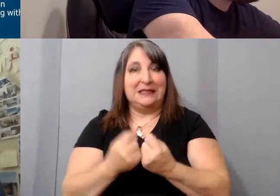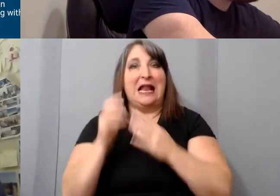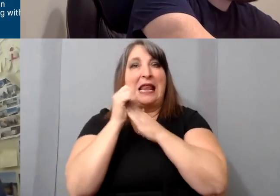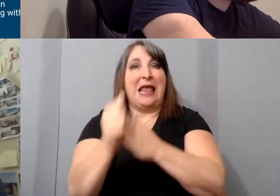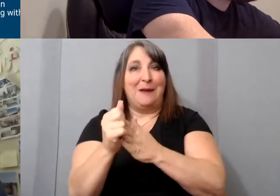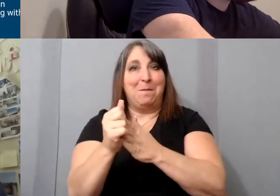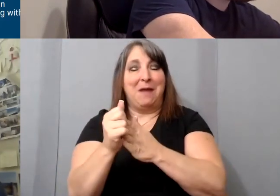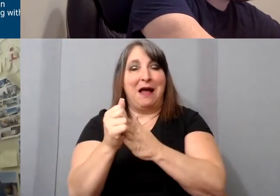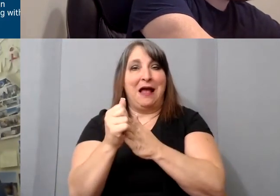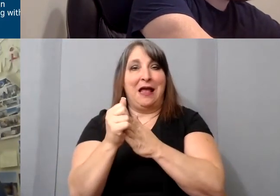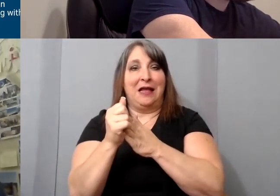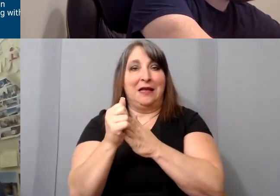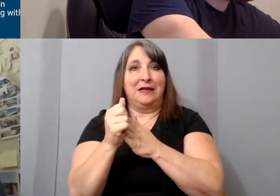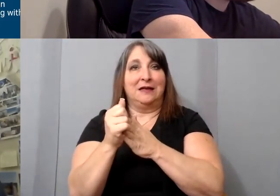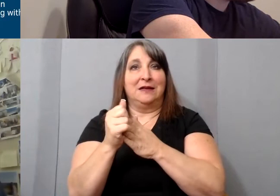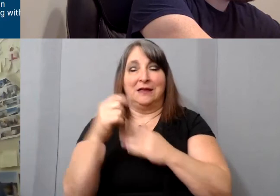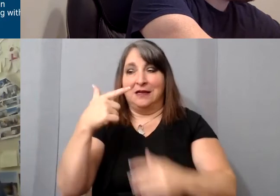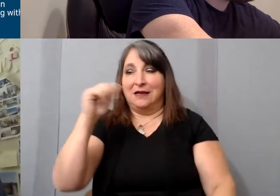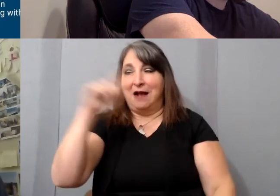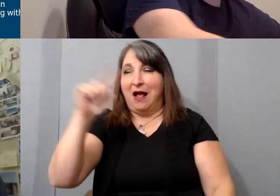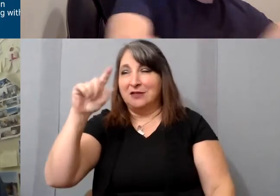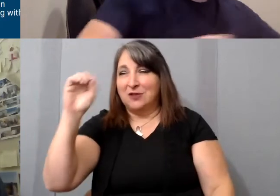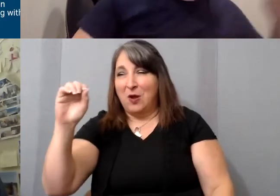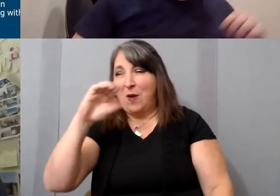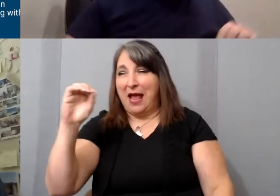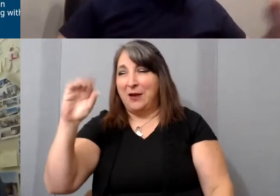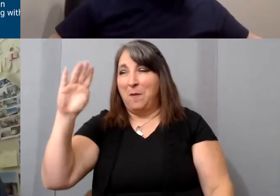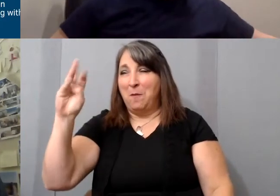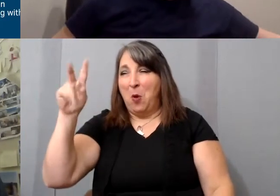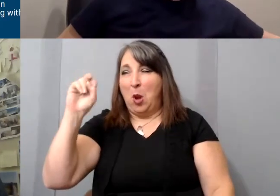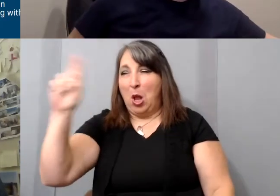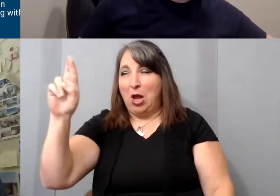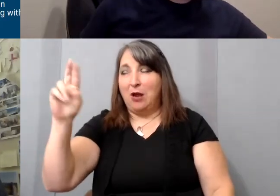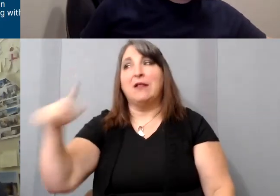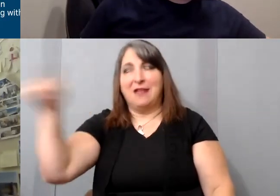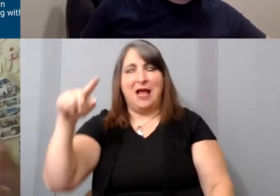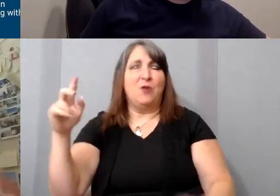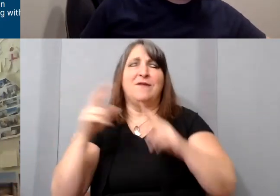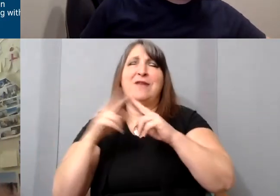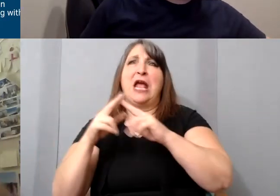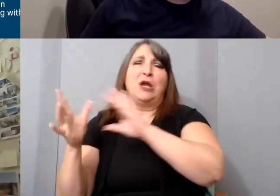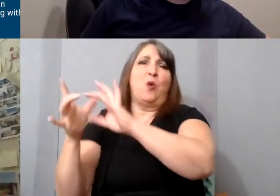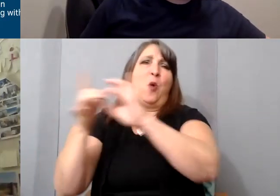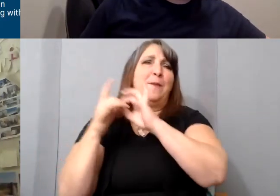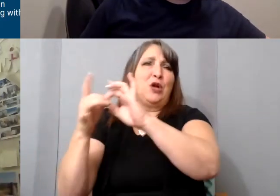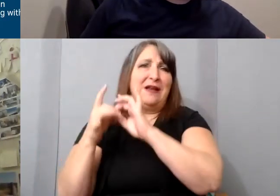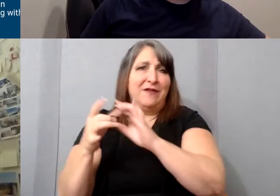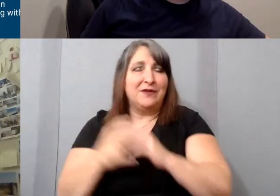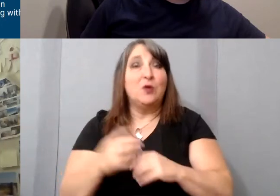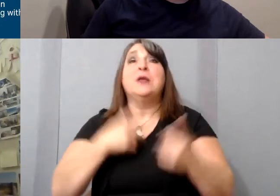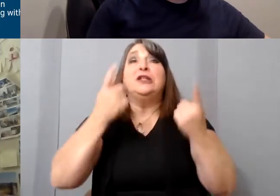by Gazzo and Kathy Bowler were also very cooperative. We've tried to work